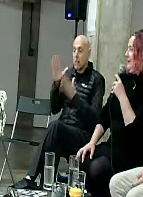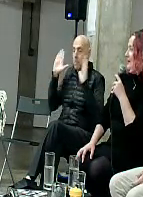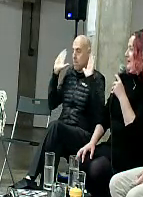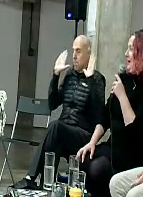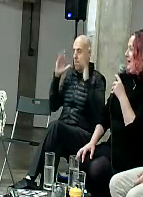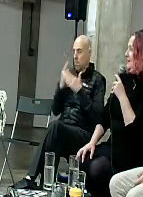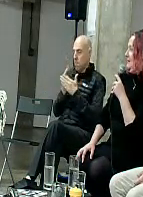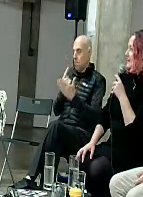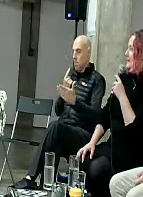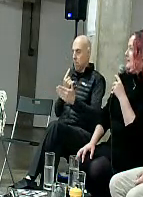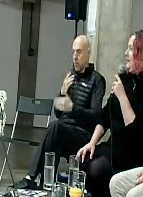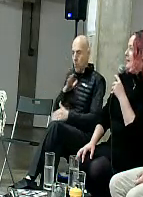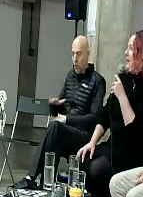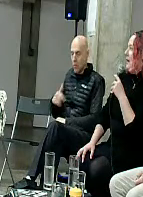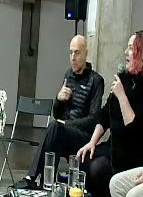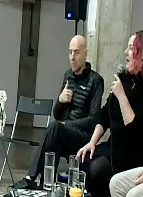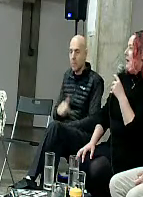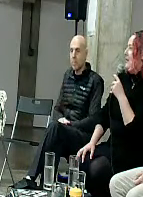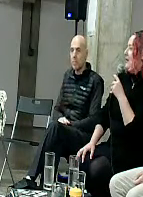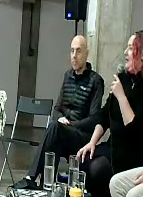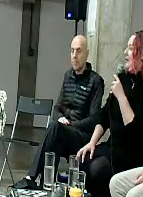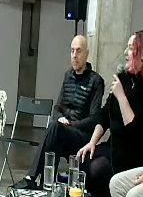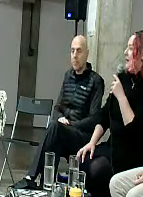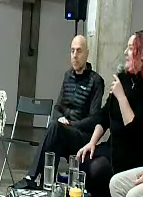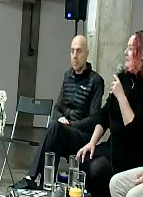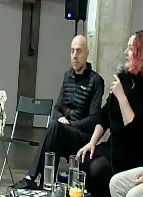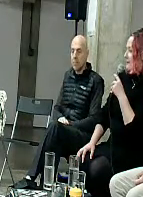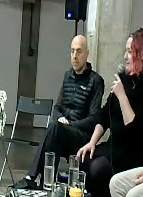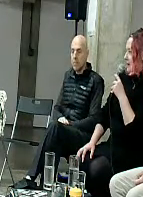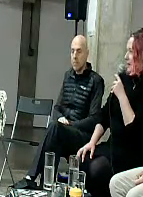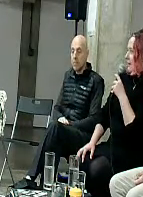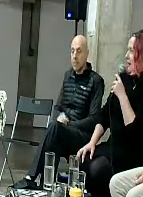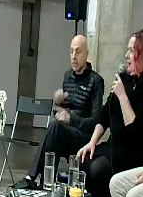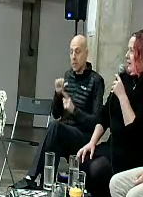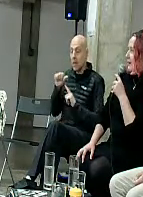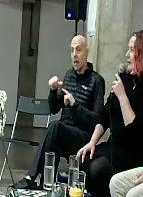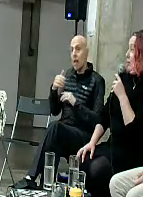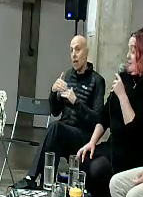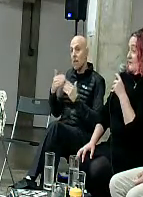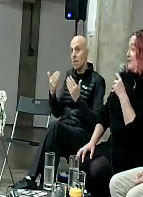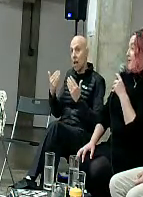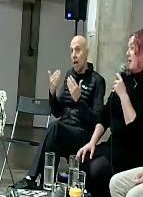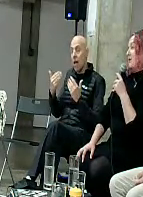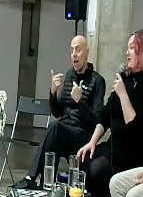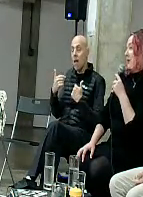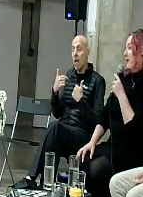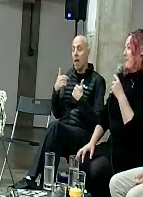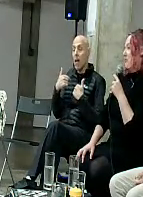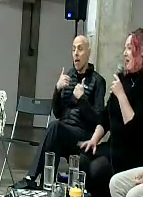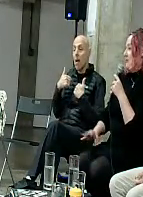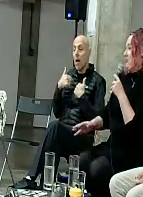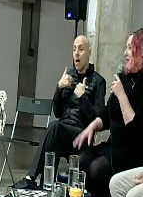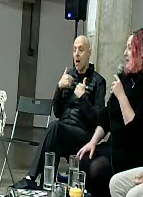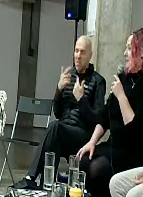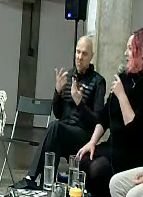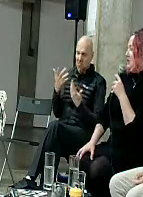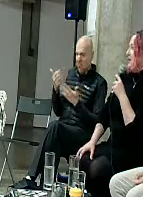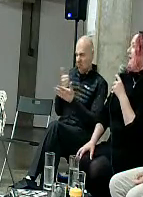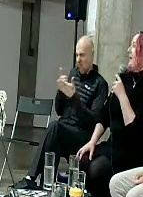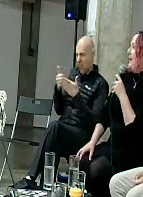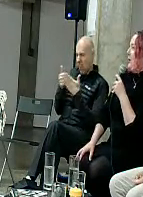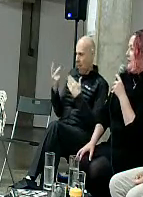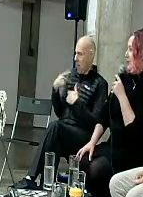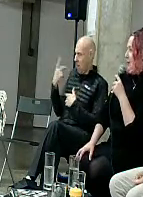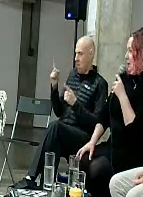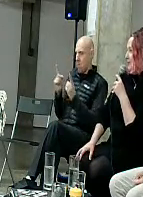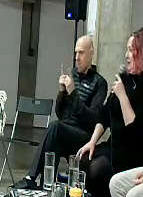alone. And the next day, I went to go we have a regular lunch